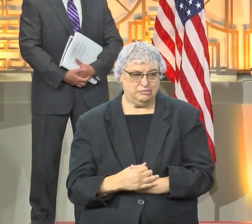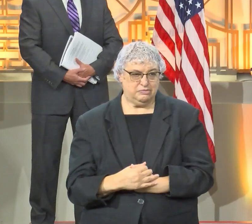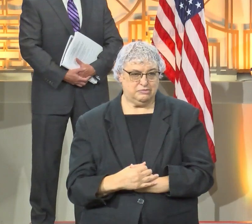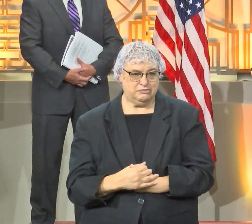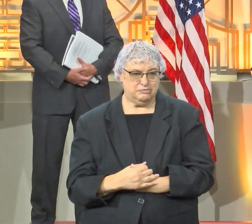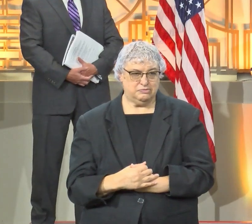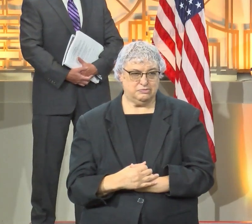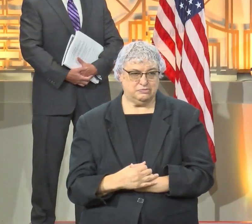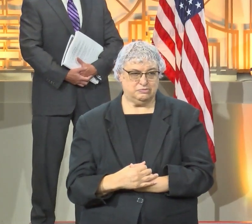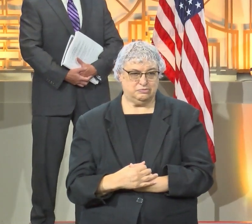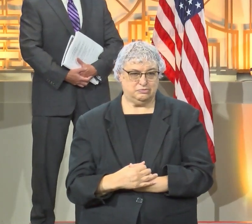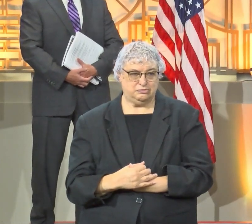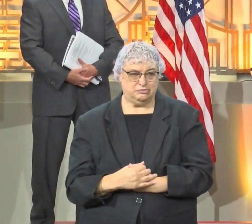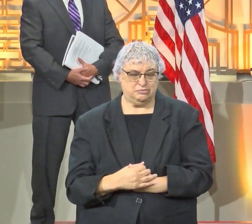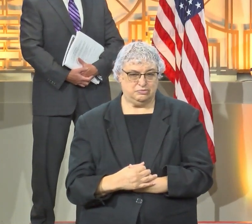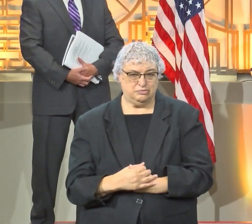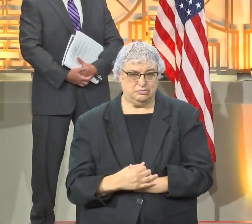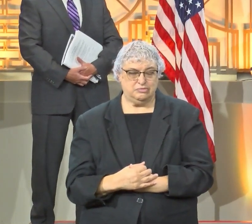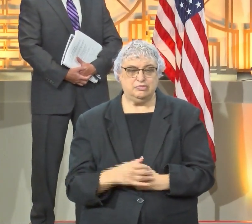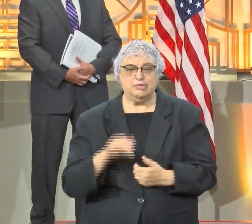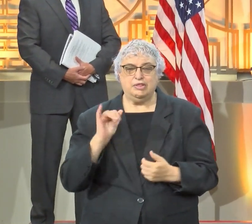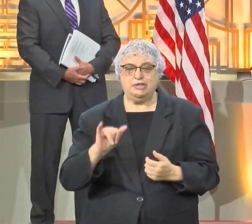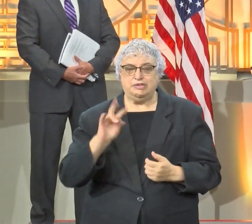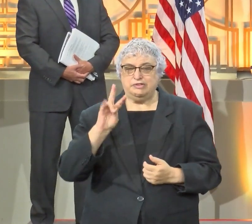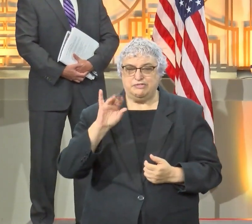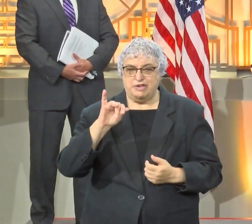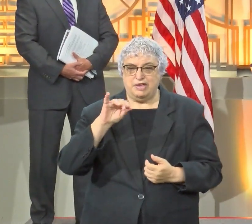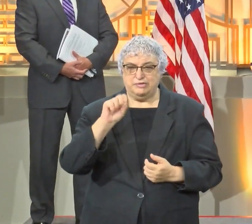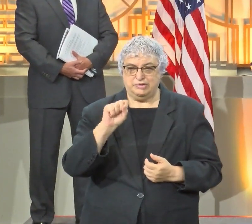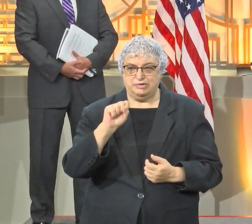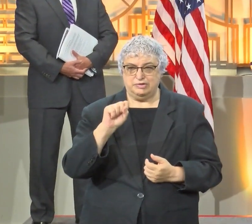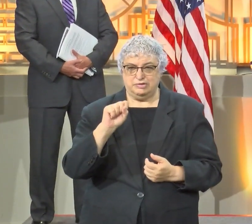So let me just say that this virus